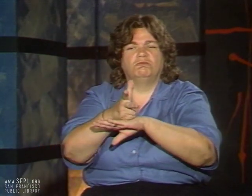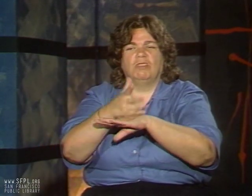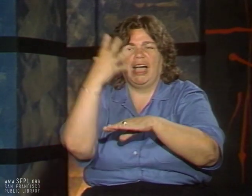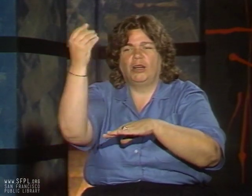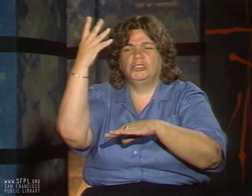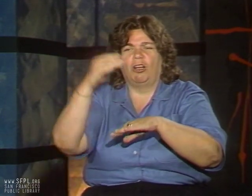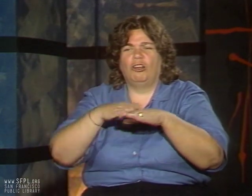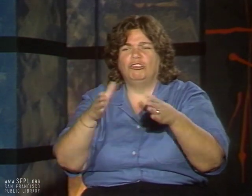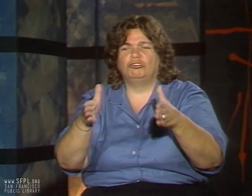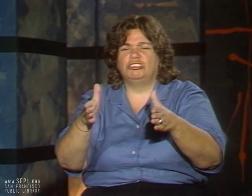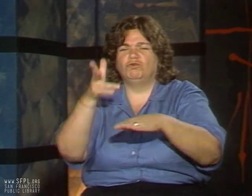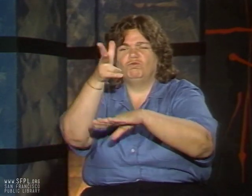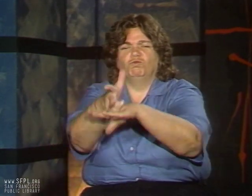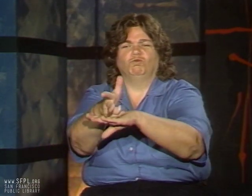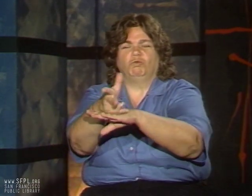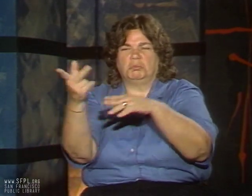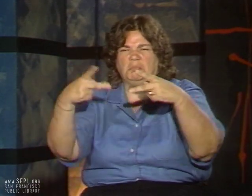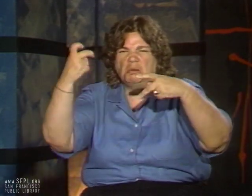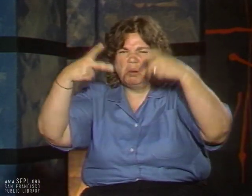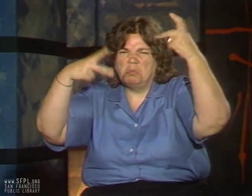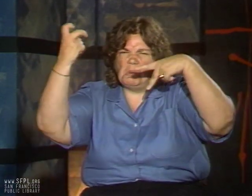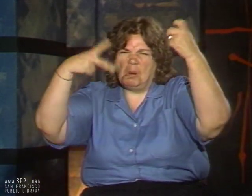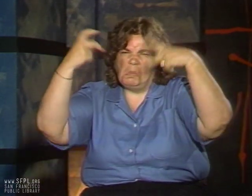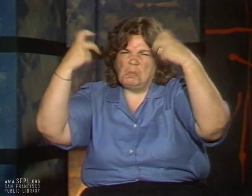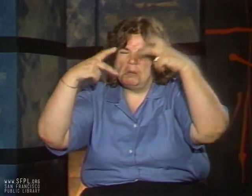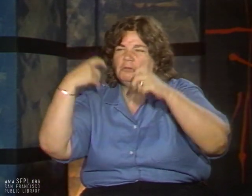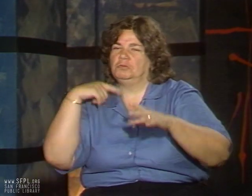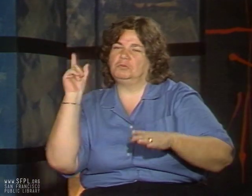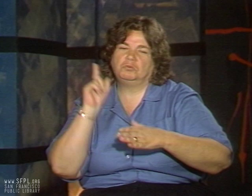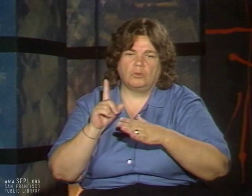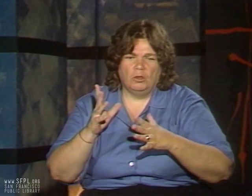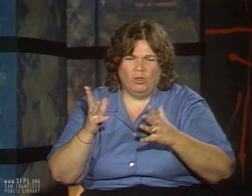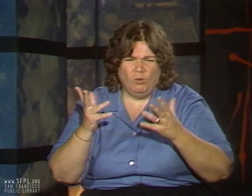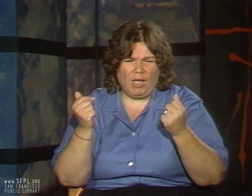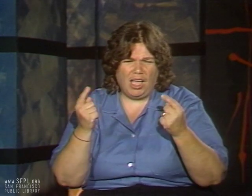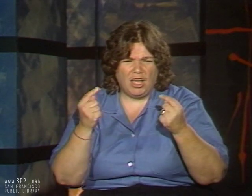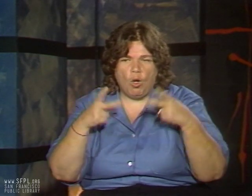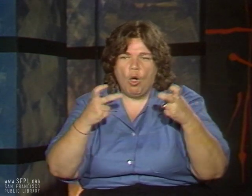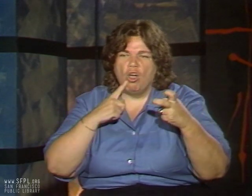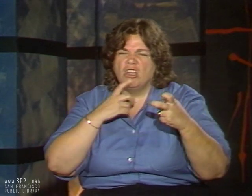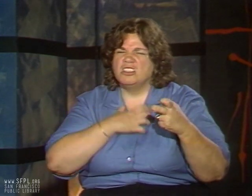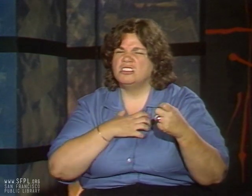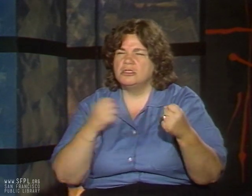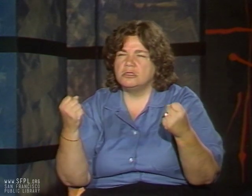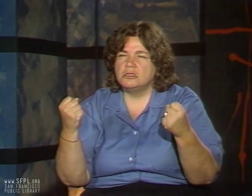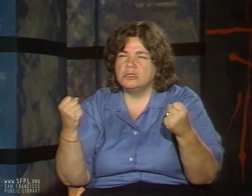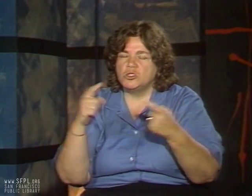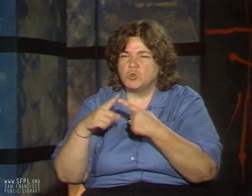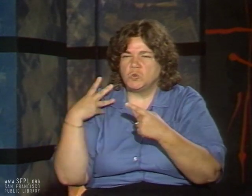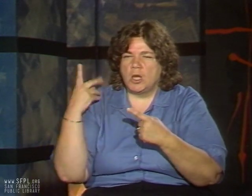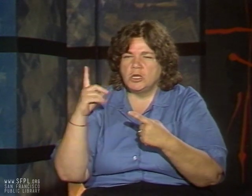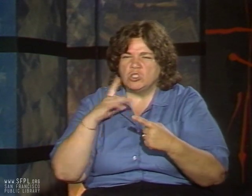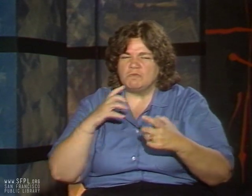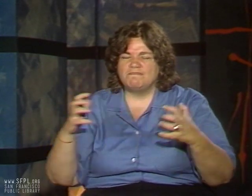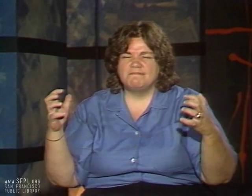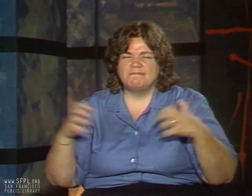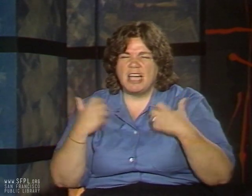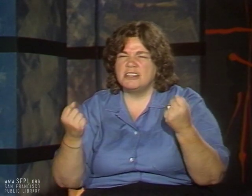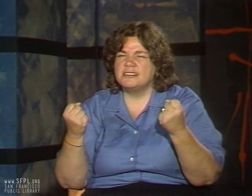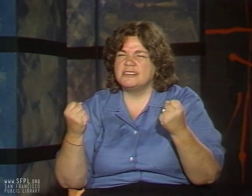had been completely cleaned out. Furious, I drove like a madwoman back to school. We had just walked in when 2